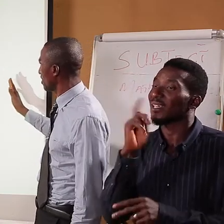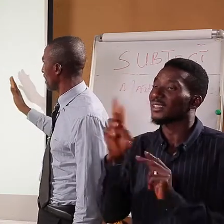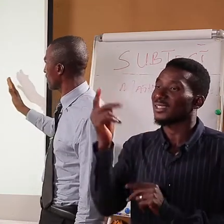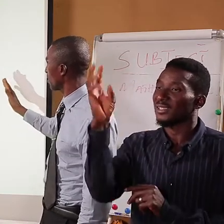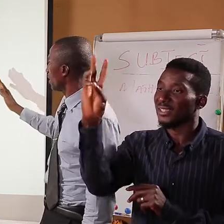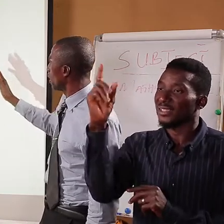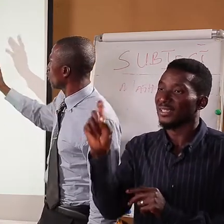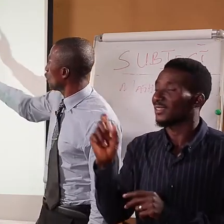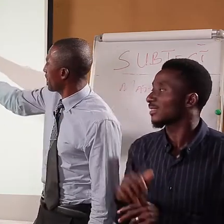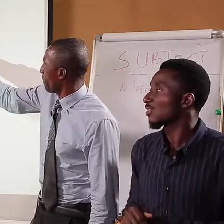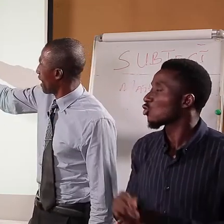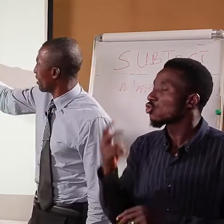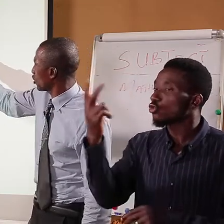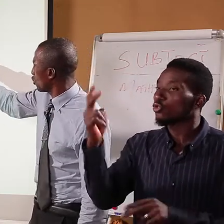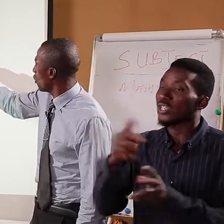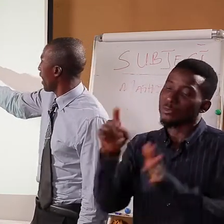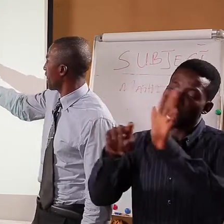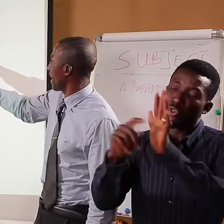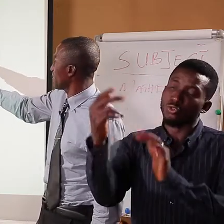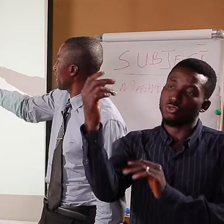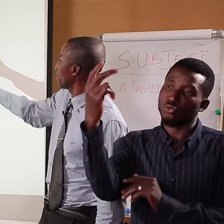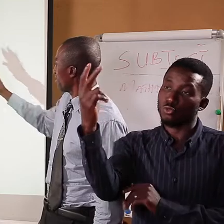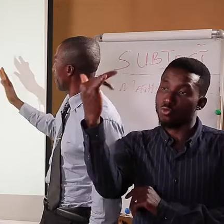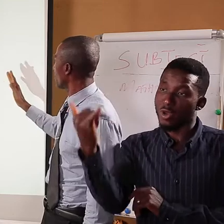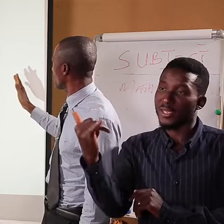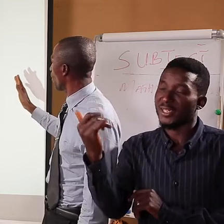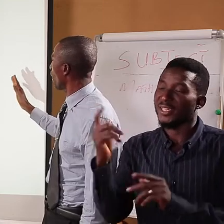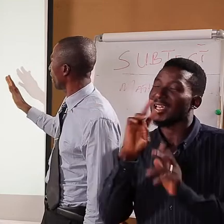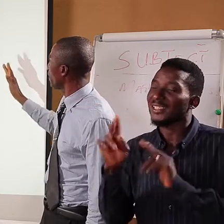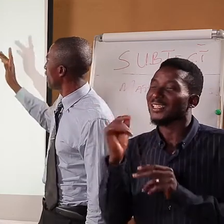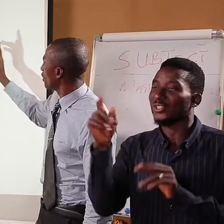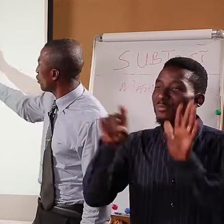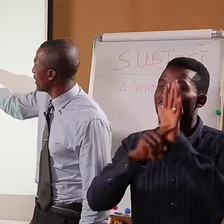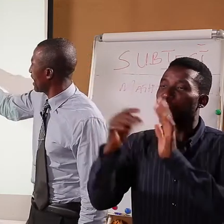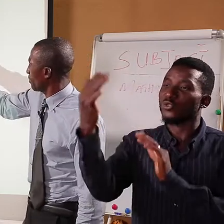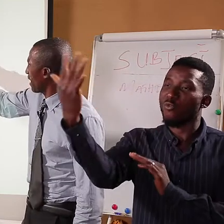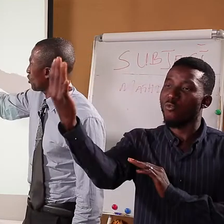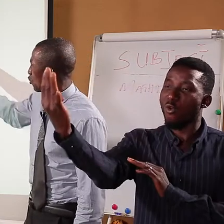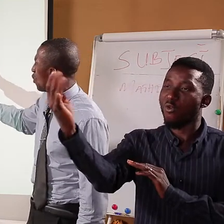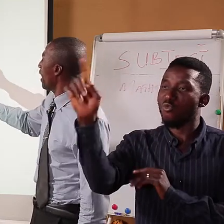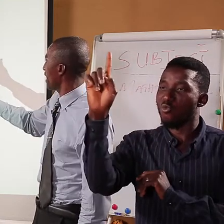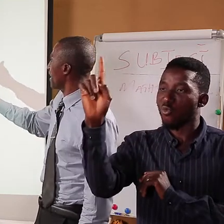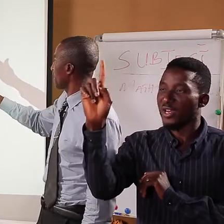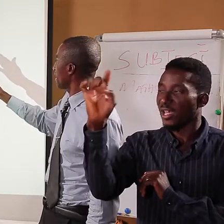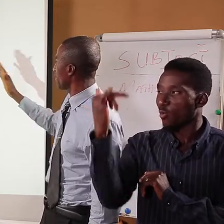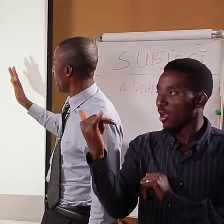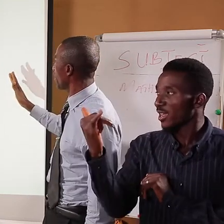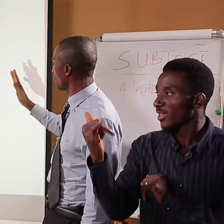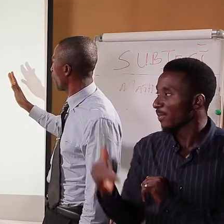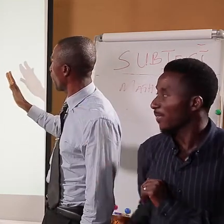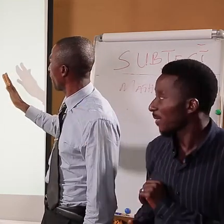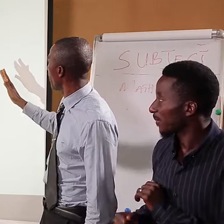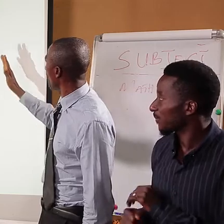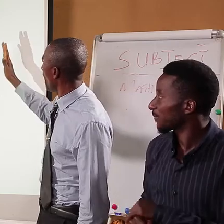is 6x. 2 times minus 2y, the answer is minus 4y. 2 times minus 2y, the answer is